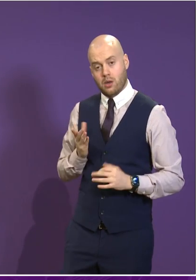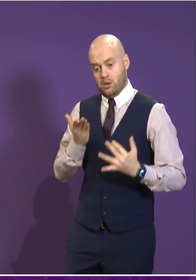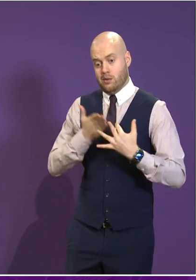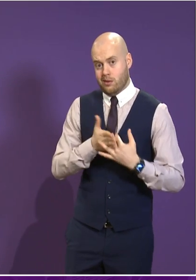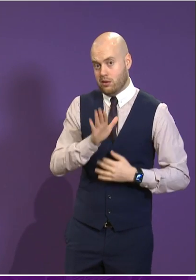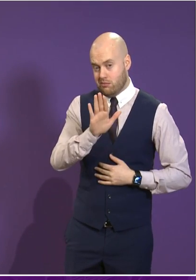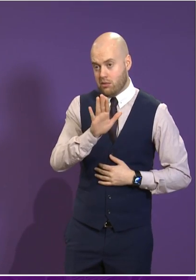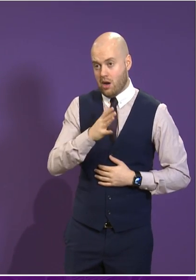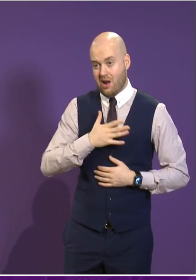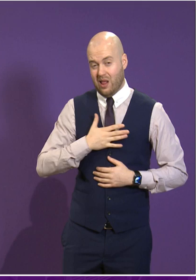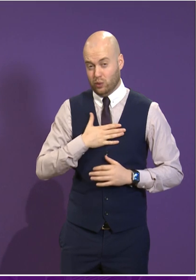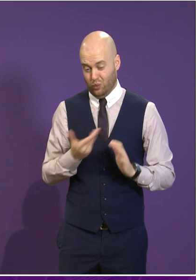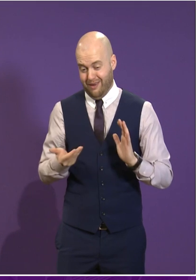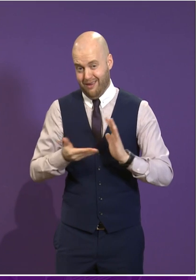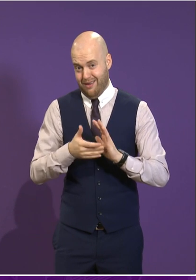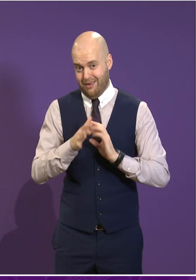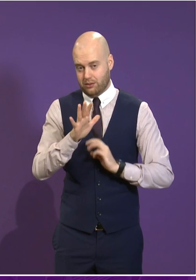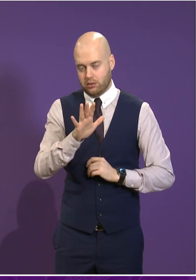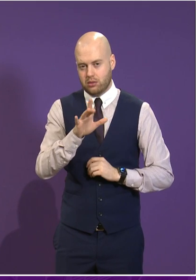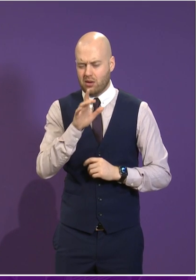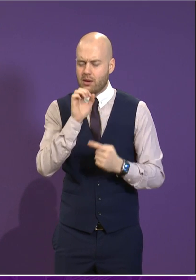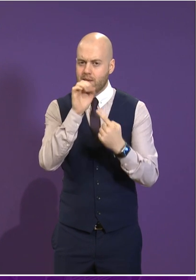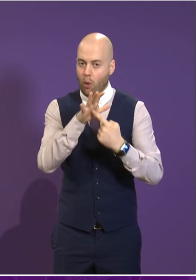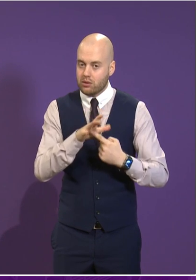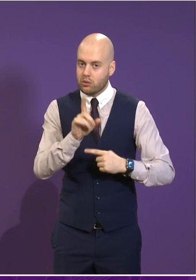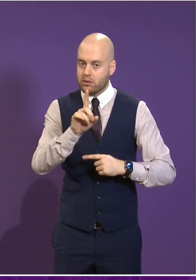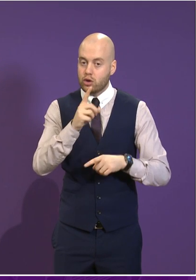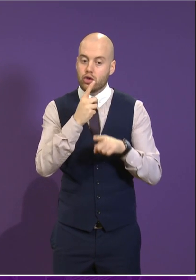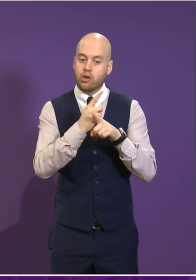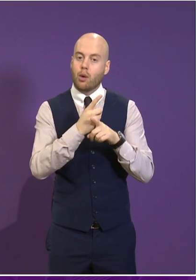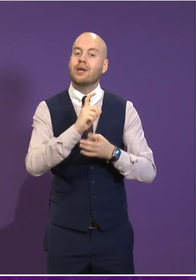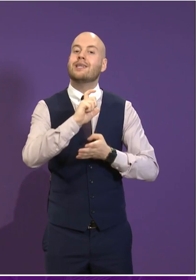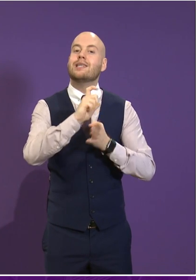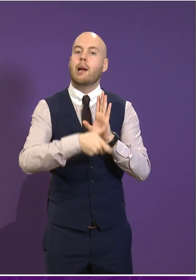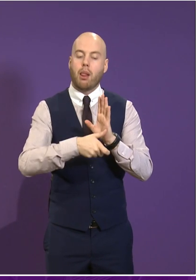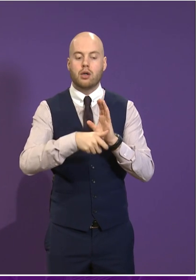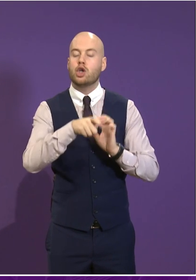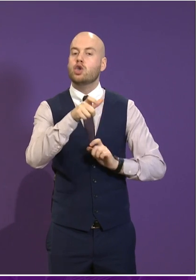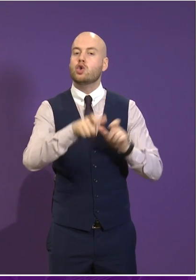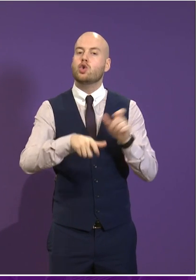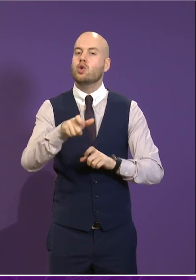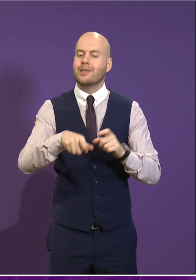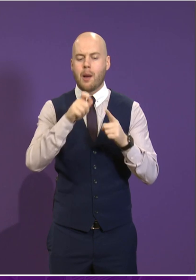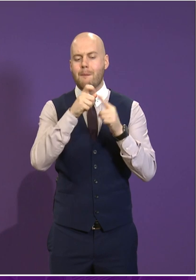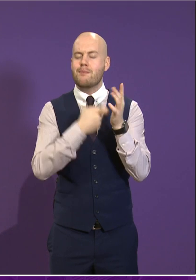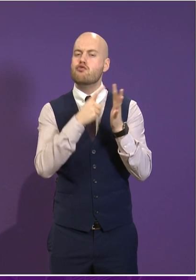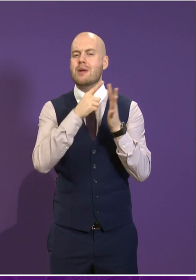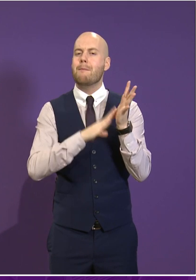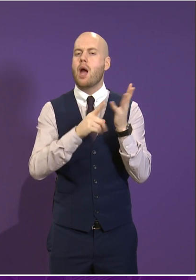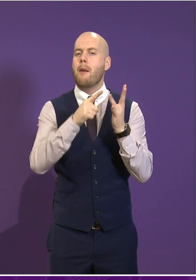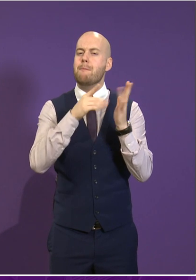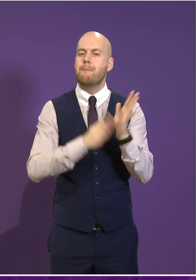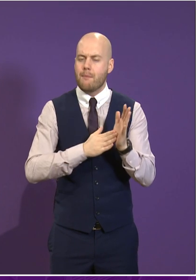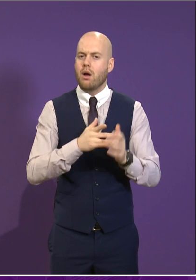Well, because one of the things that is key to this is a disabled students premium and the criteria for